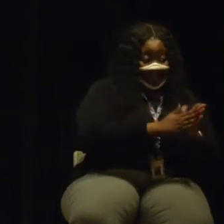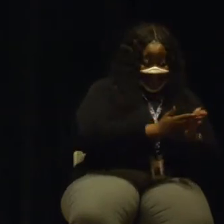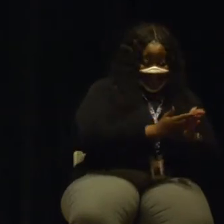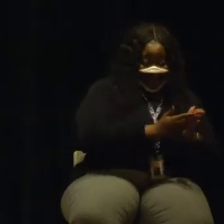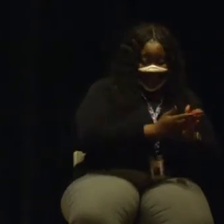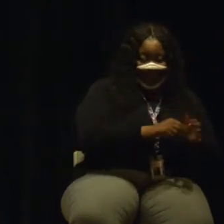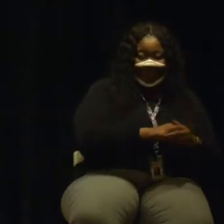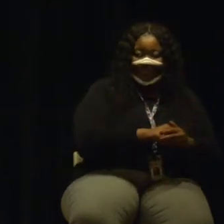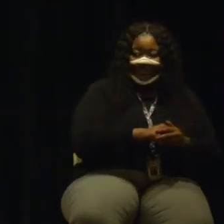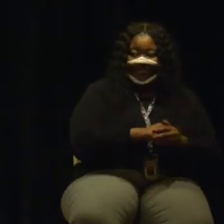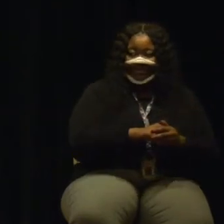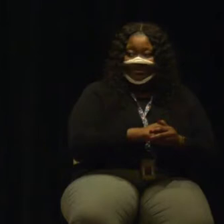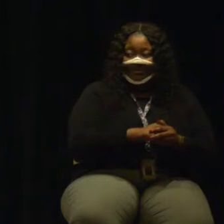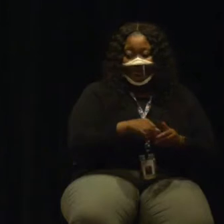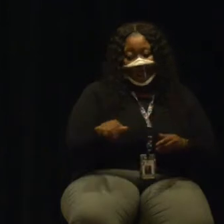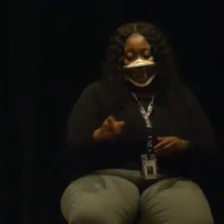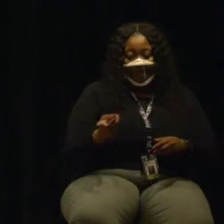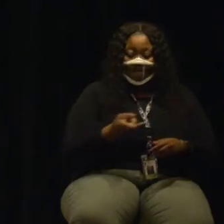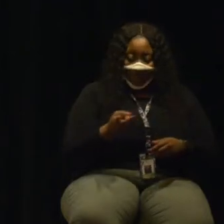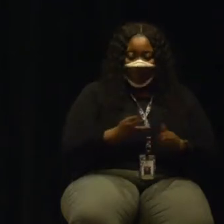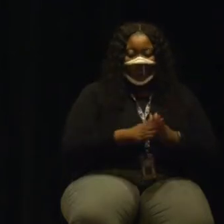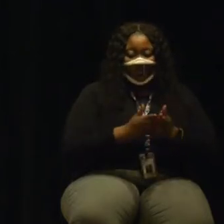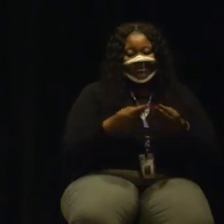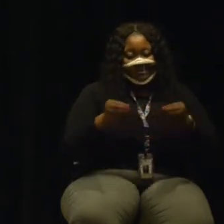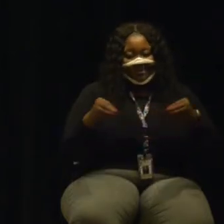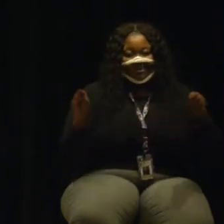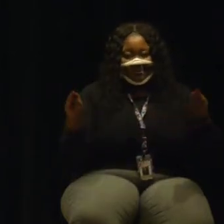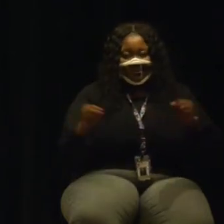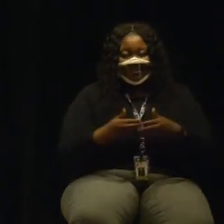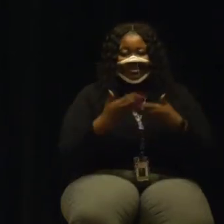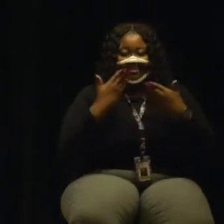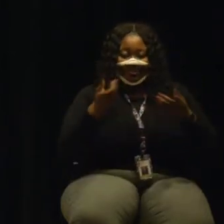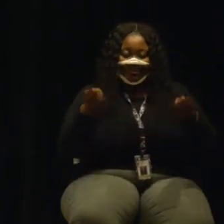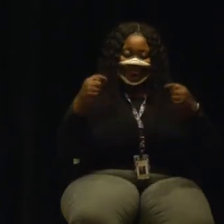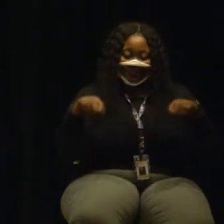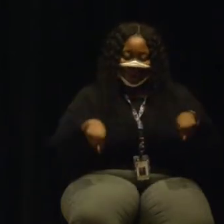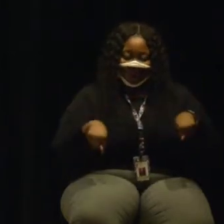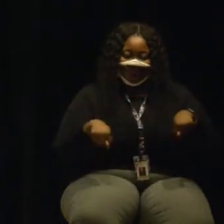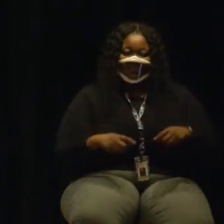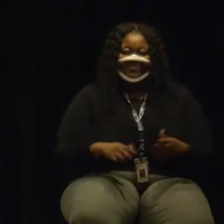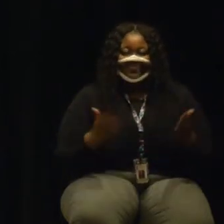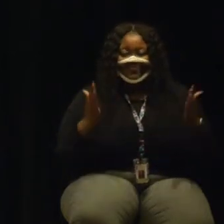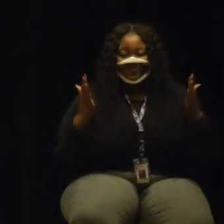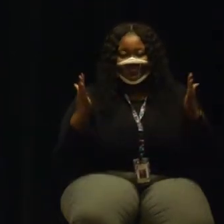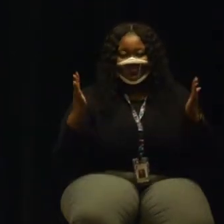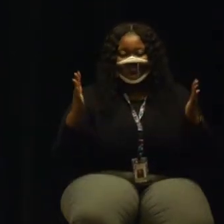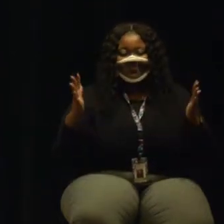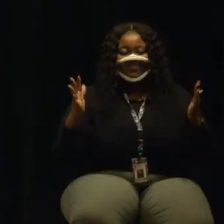importantly, and they'll be out there. Thank you all again for coming. Yeah, thanks everybody. Thanks for listening.